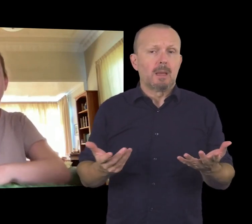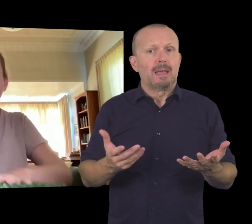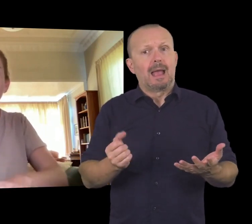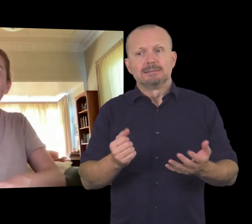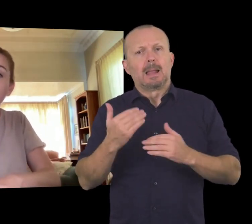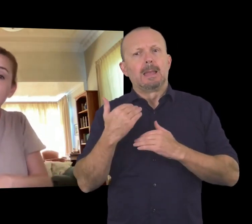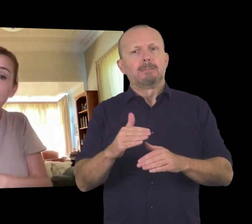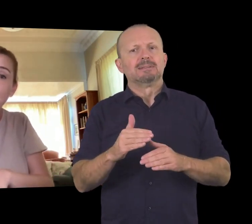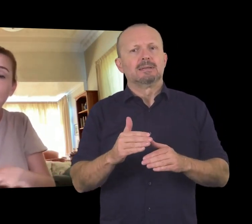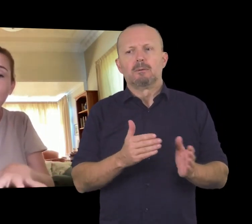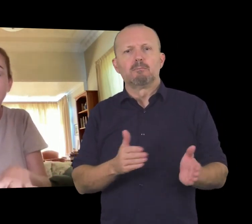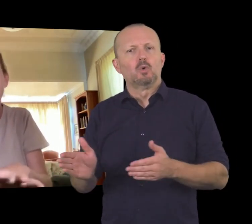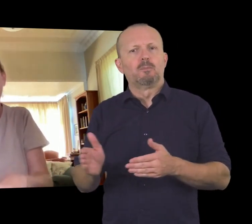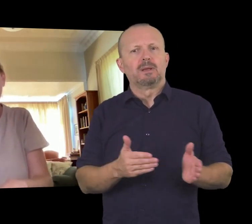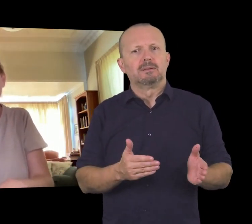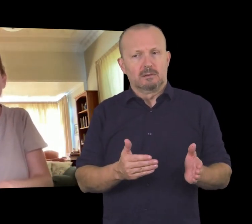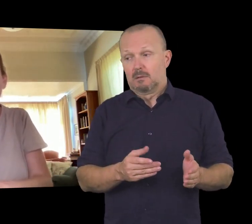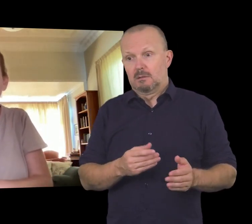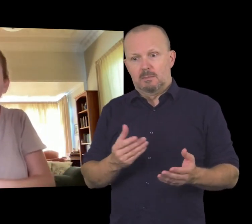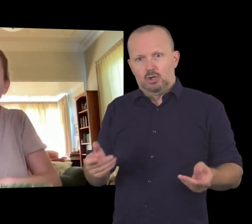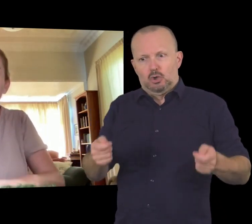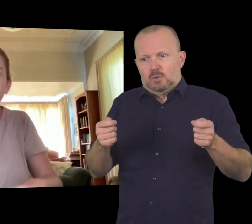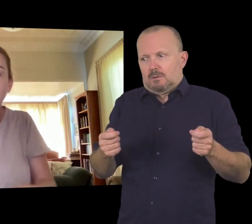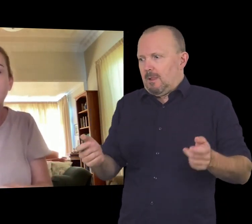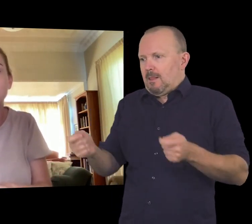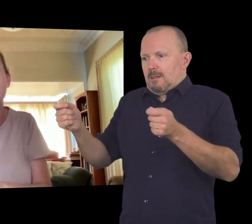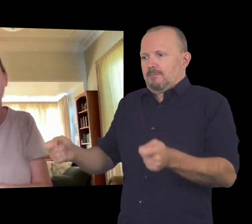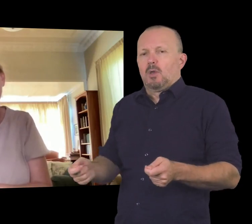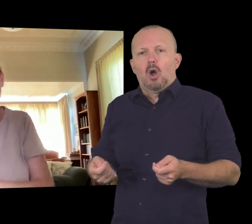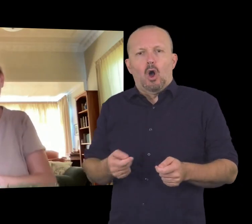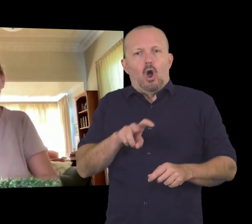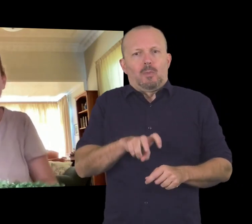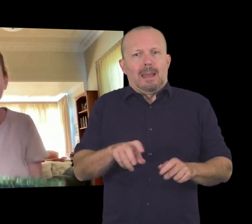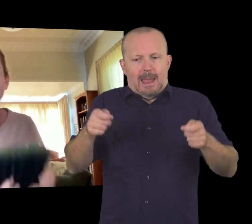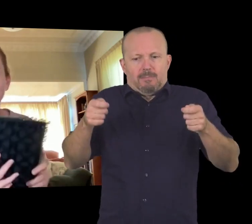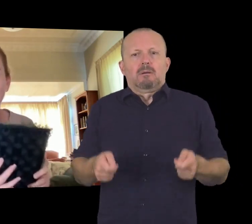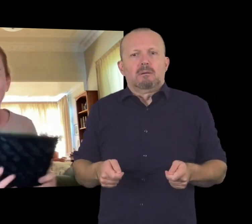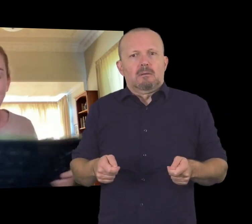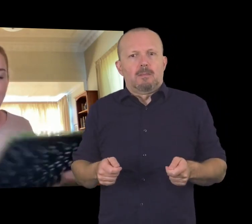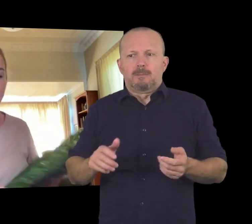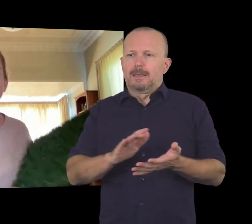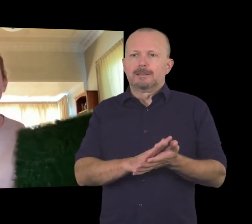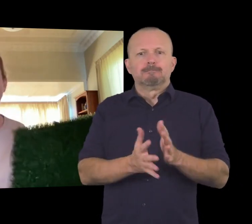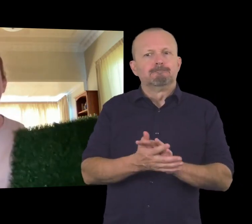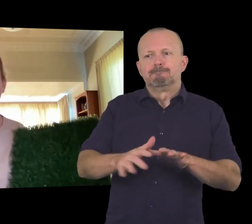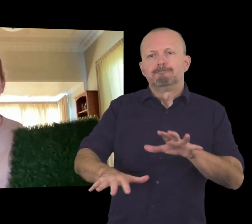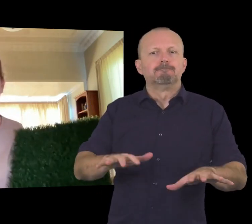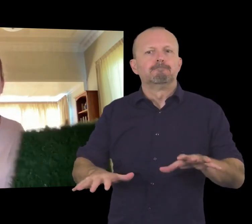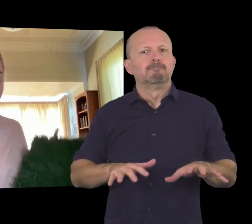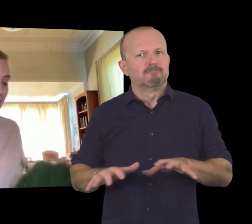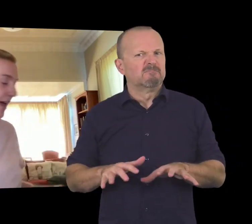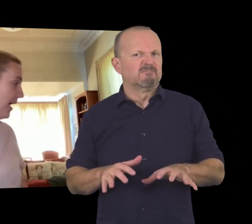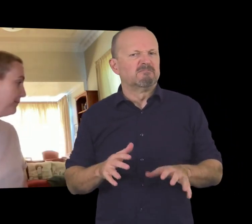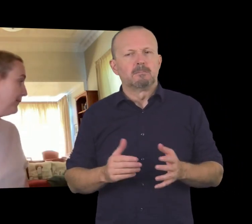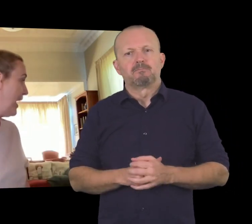has maybe sort of limited movement. Sometimes I would use something like this that they can sort of explore. I can help them explore. So that's quite handy as